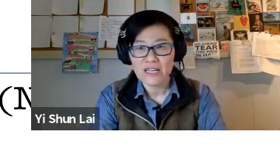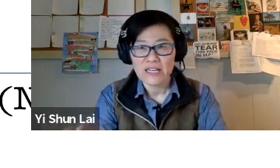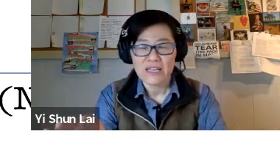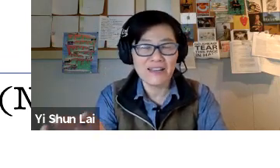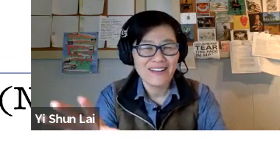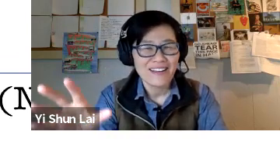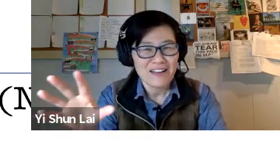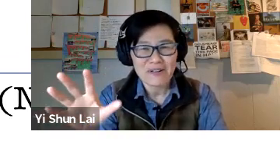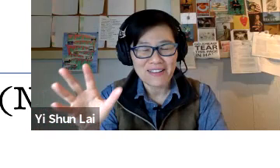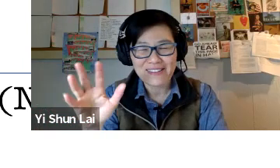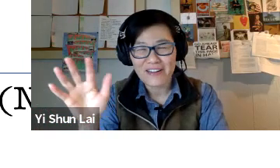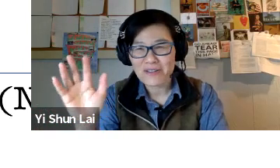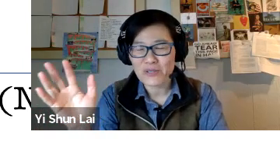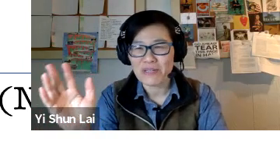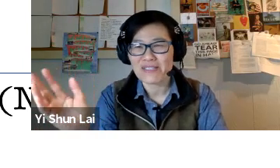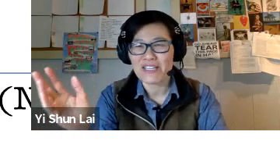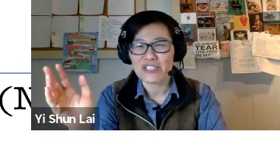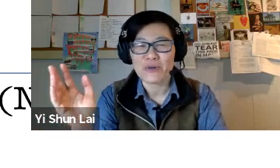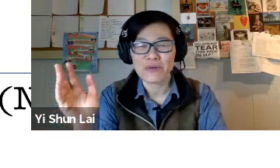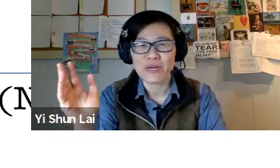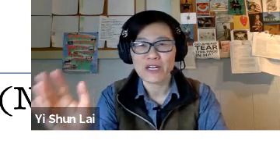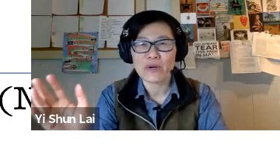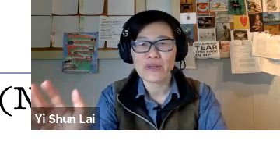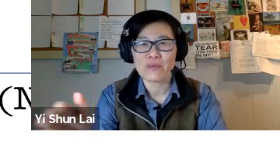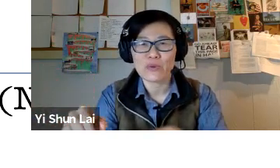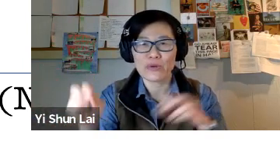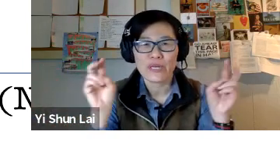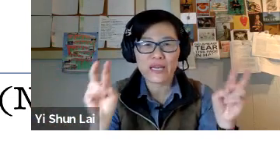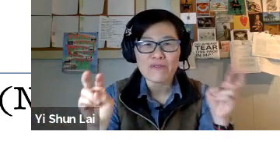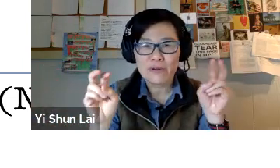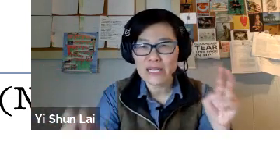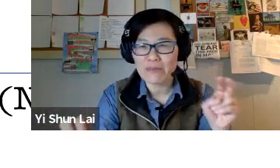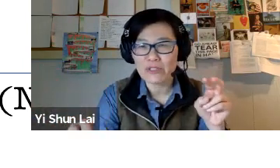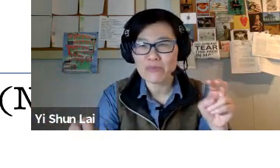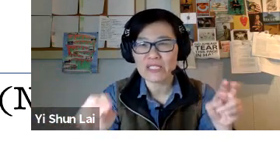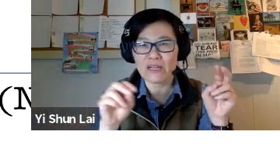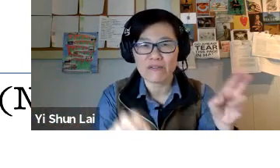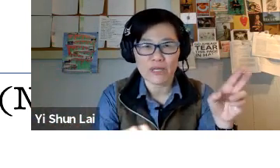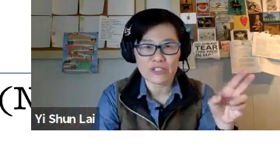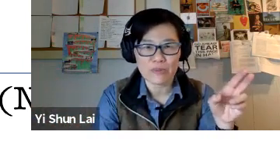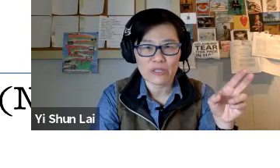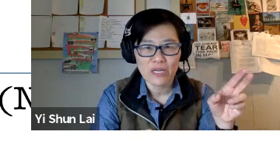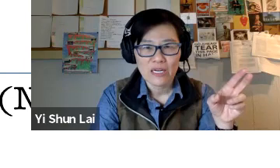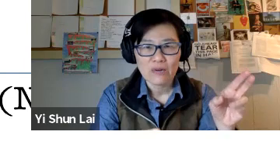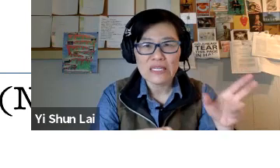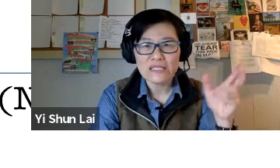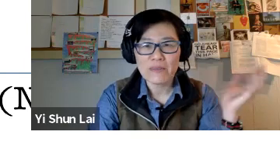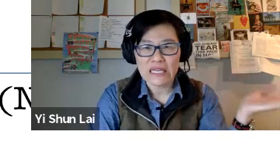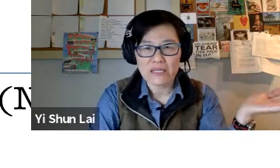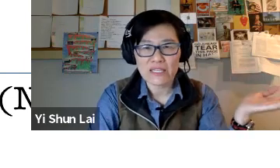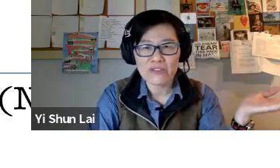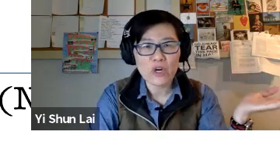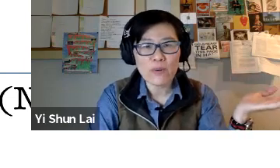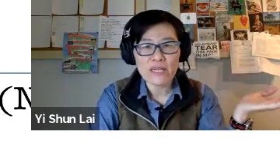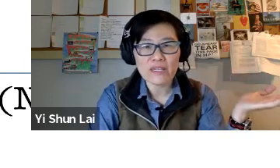that I heard this story about this agent who got a query that was quote unquote Anne of Green Gables meets The Hunt for Red October. What does that